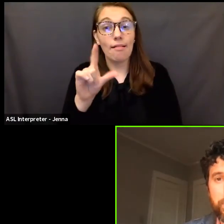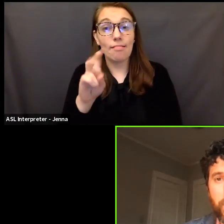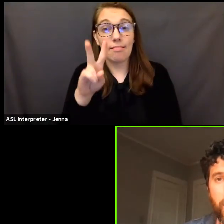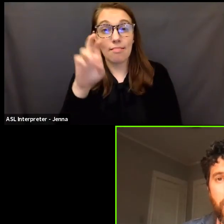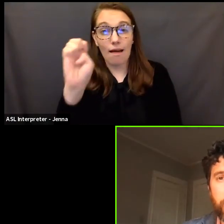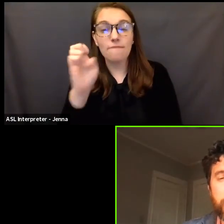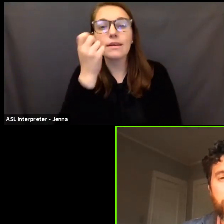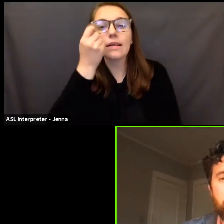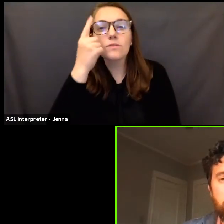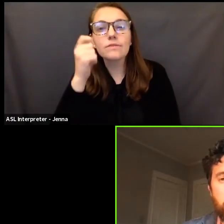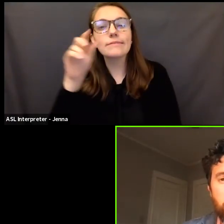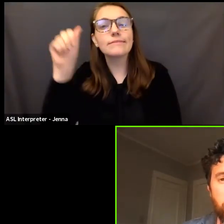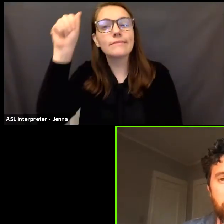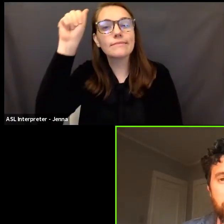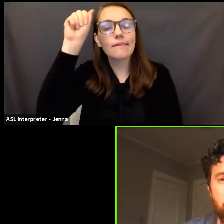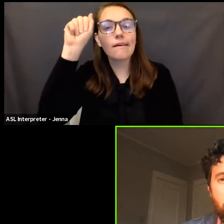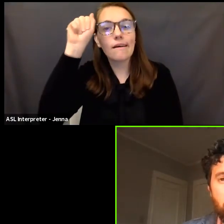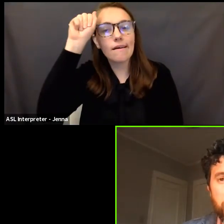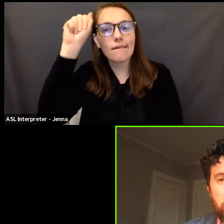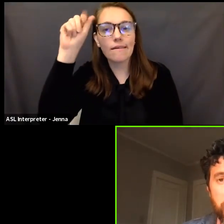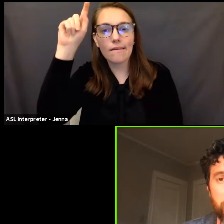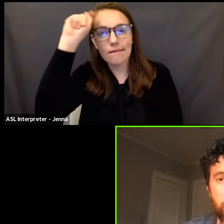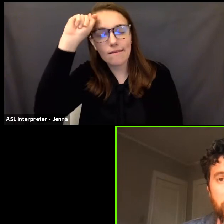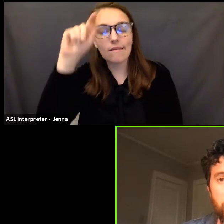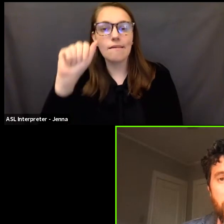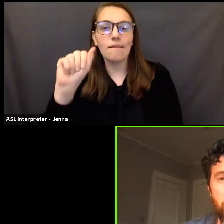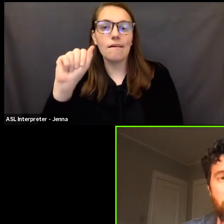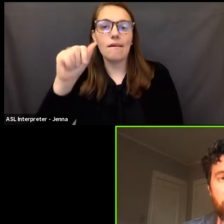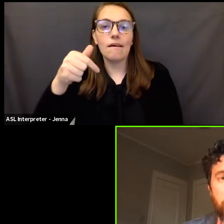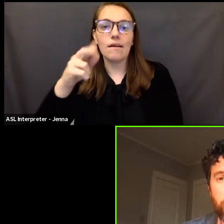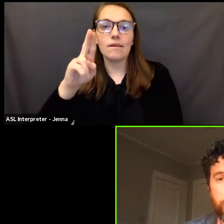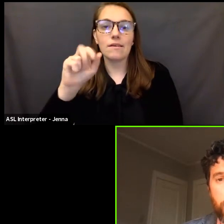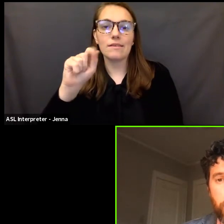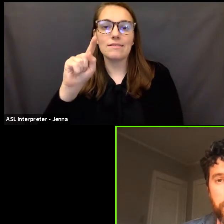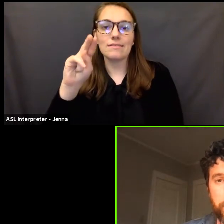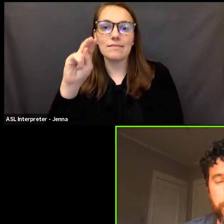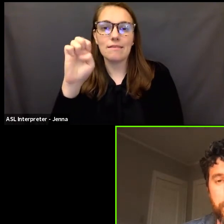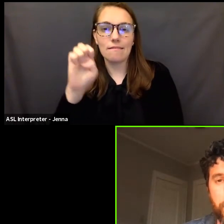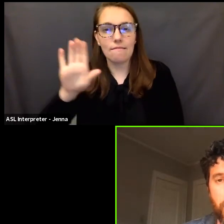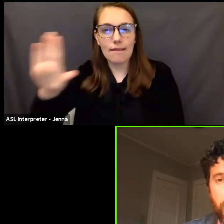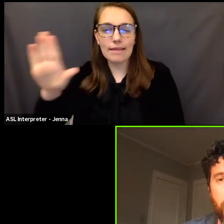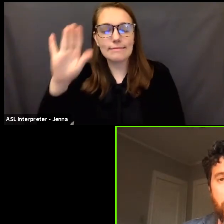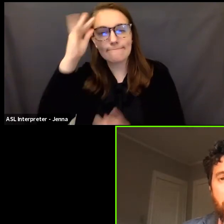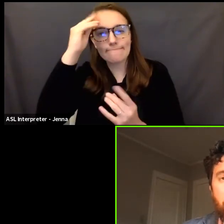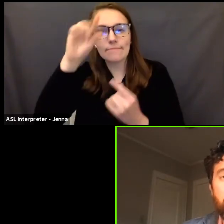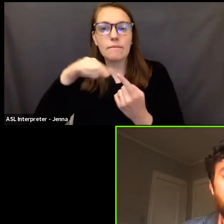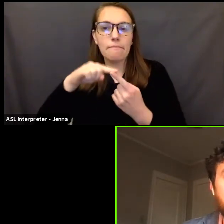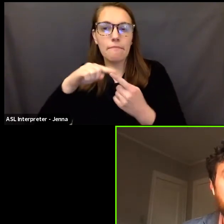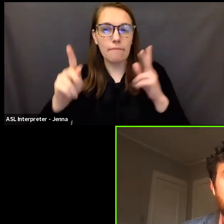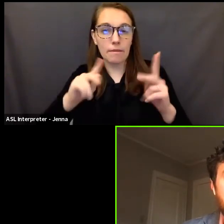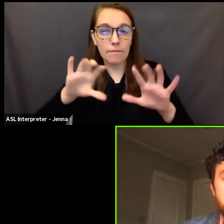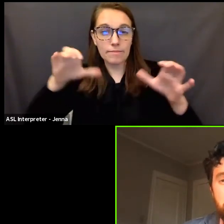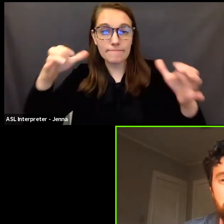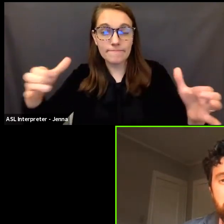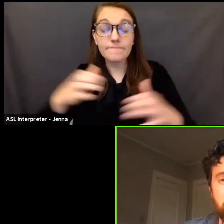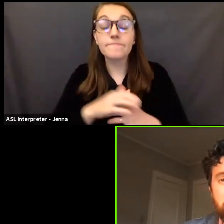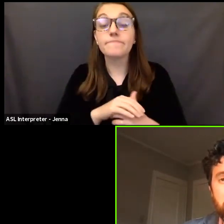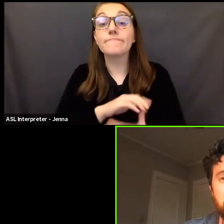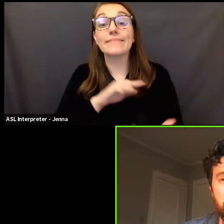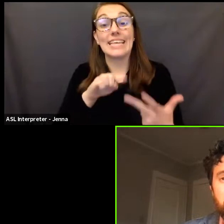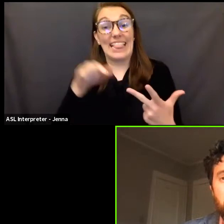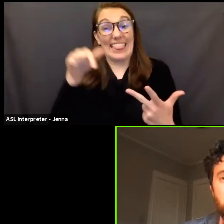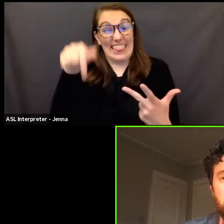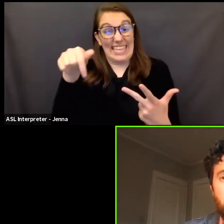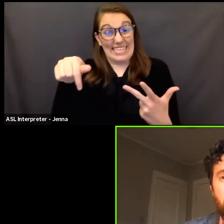People, featuring Jennifer Frey, Russell Hittinger, and Father Michael Sherwin. And finally, this series